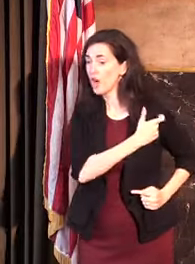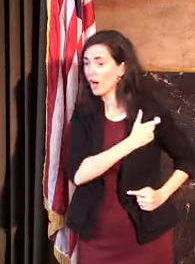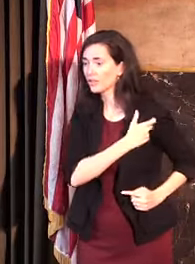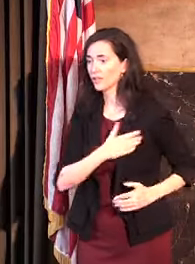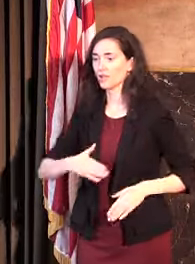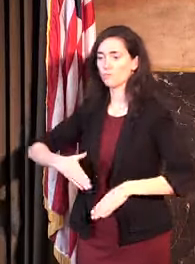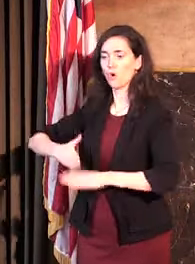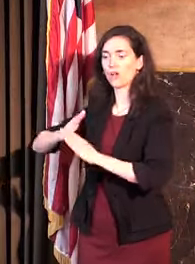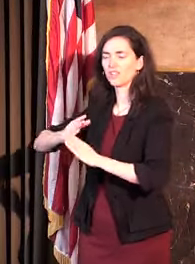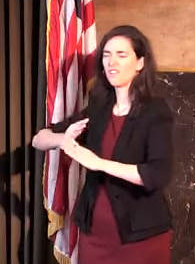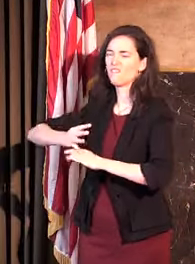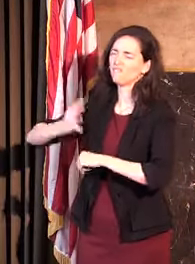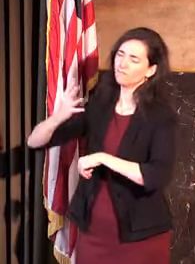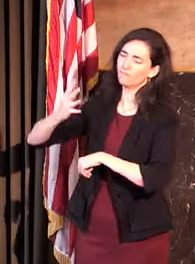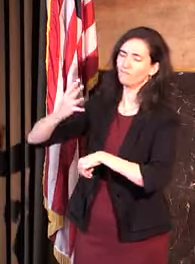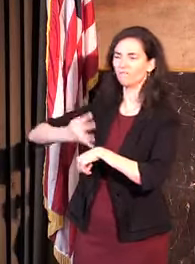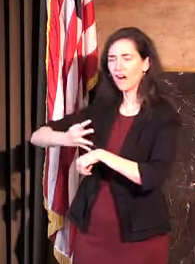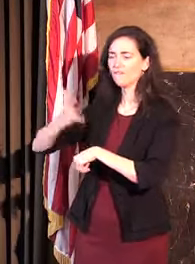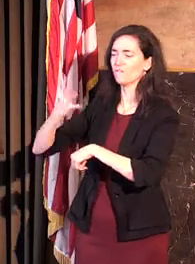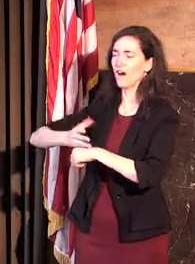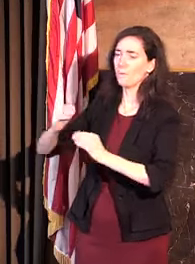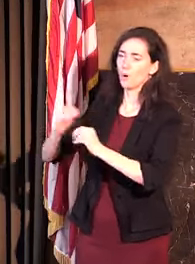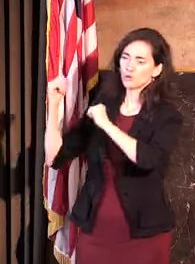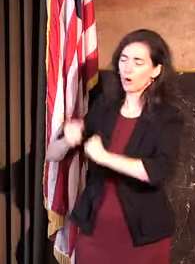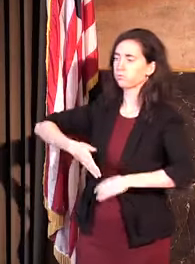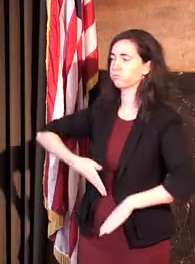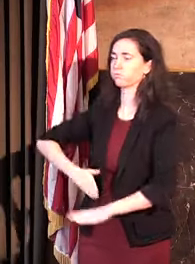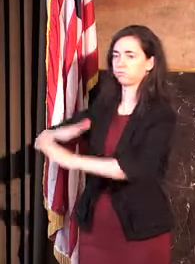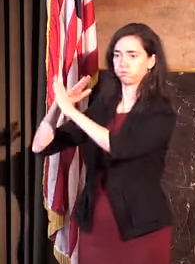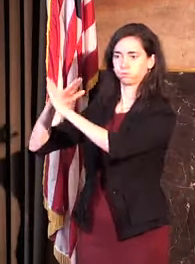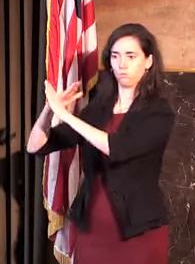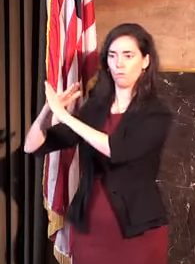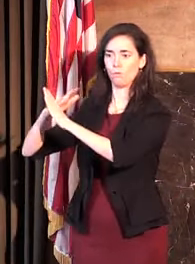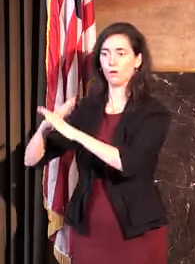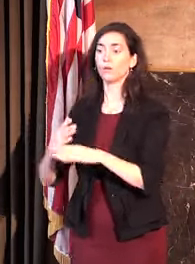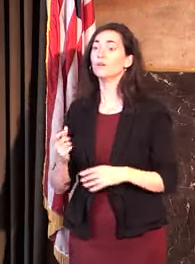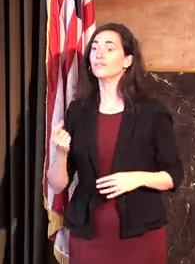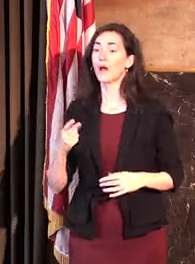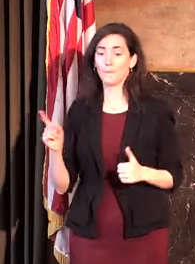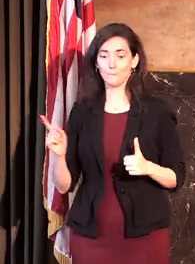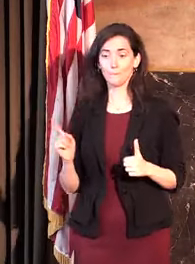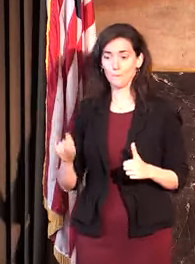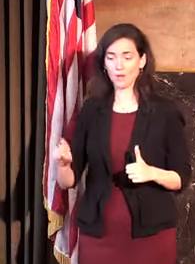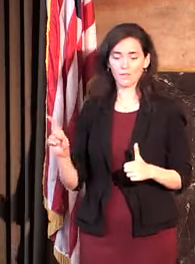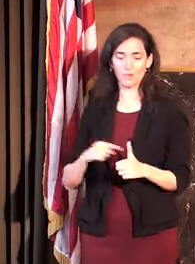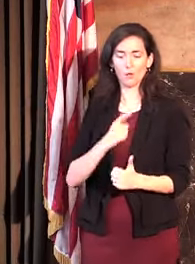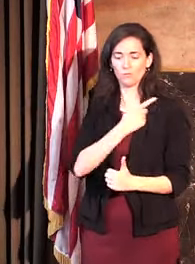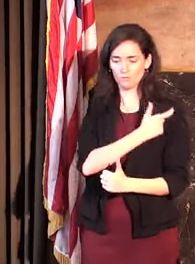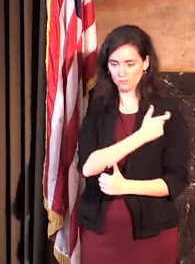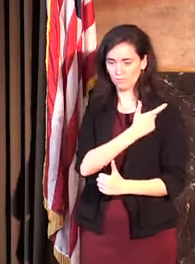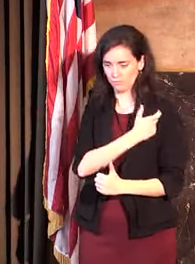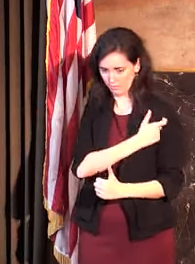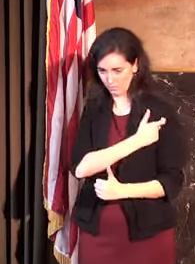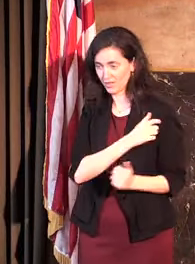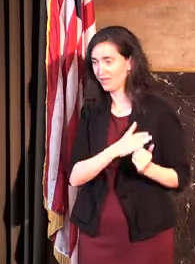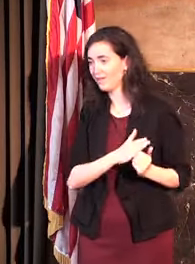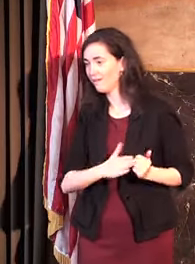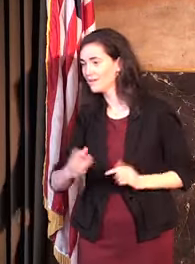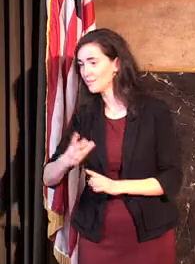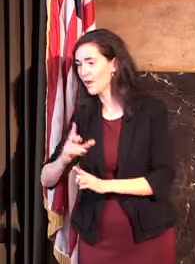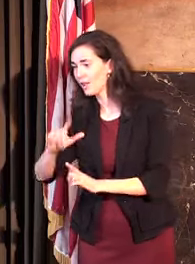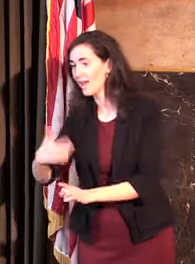until 6 months after you've completed. So the sooner you put these things in motion, the more protected you are going to